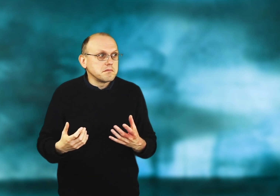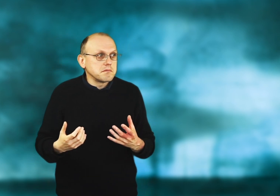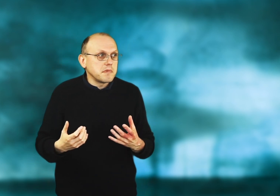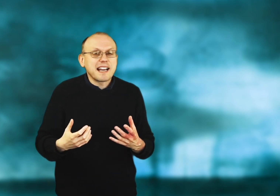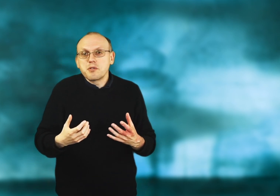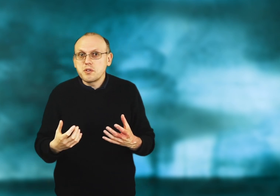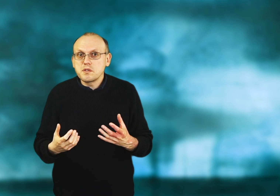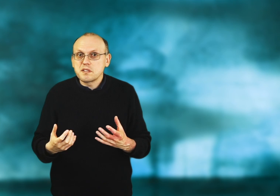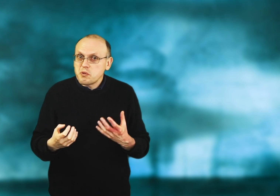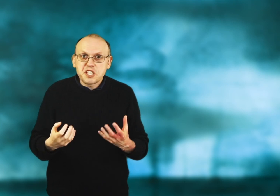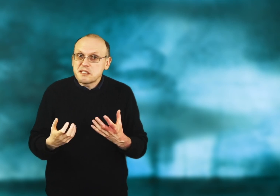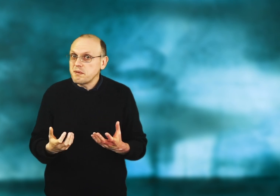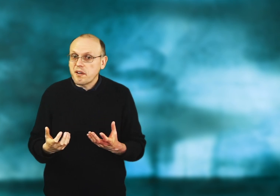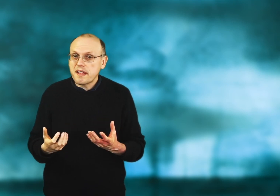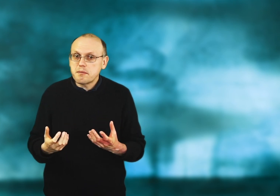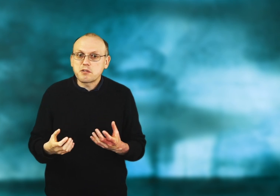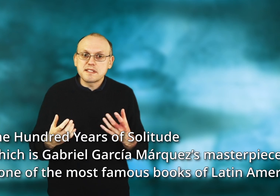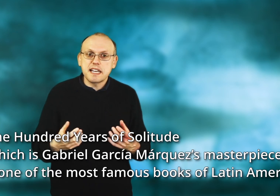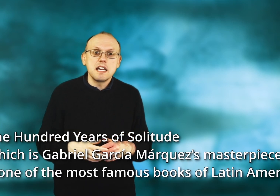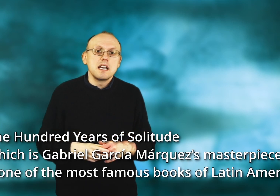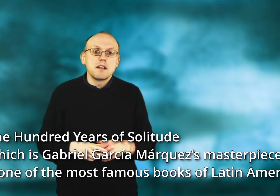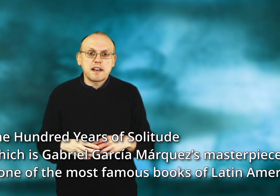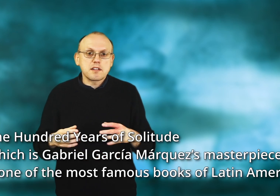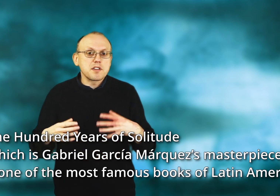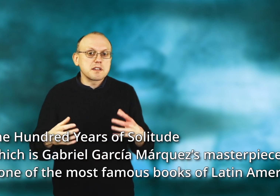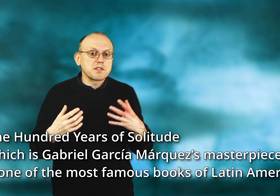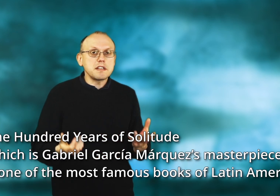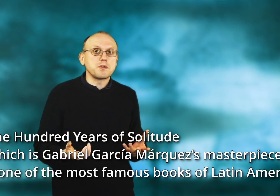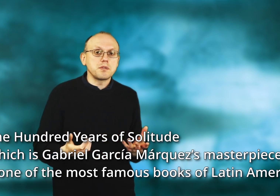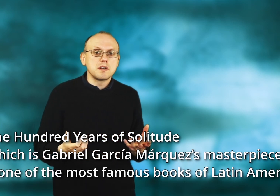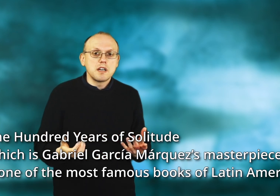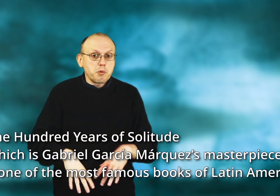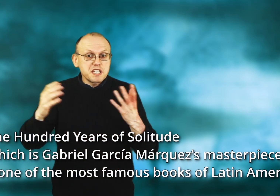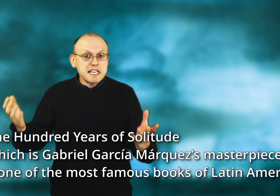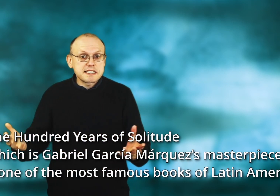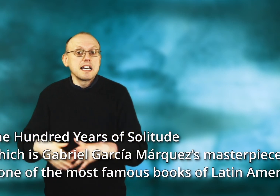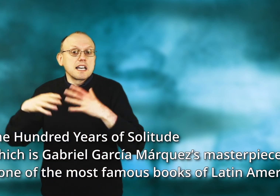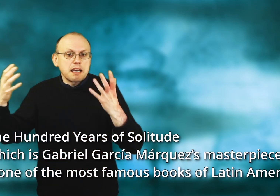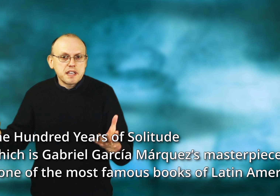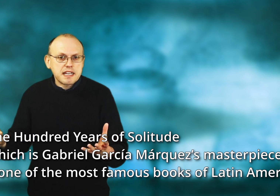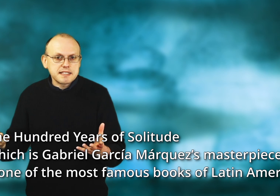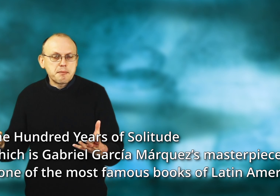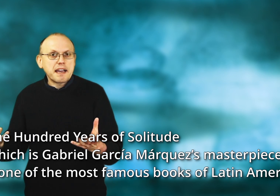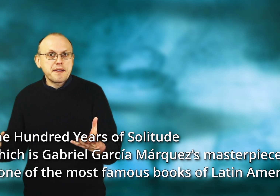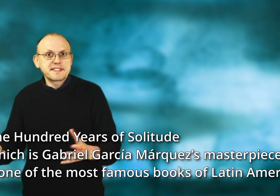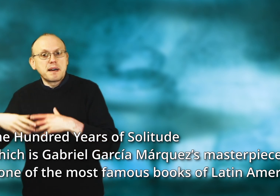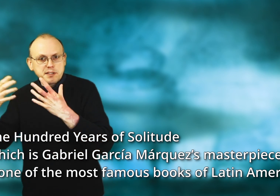I could use which is before them. I could say 100 Years of Solitude, which is Gabriel Garcia Marquez's